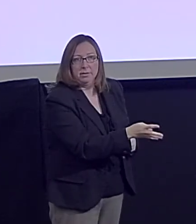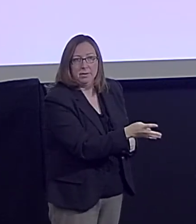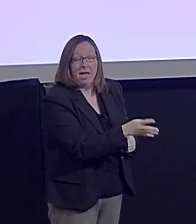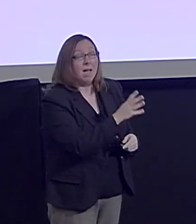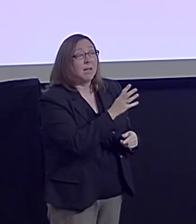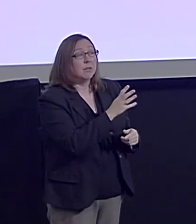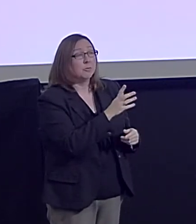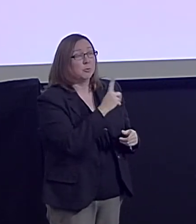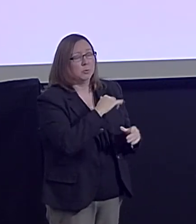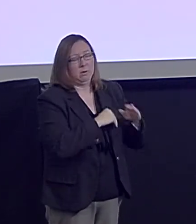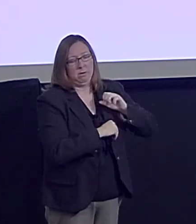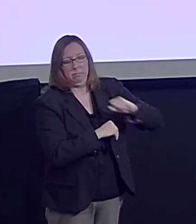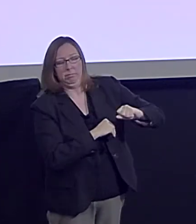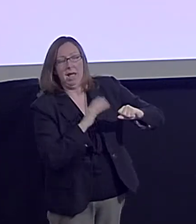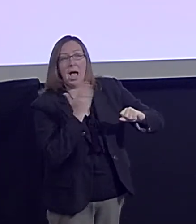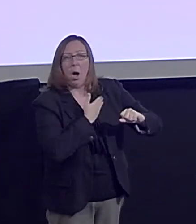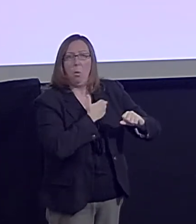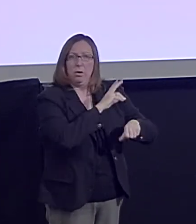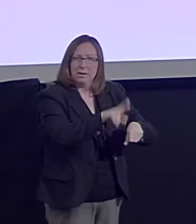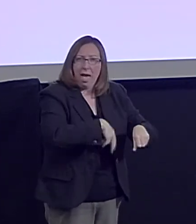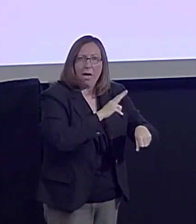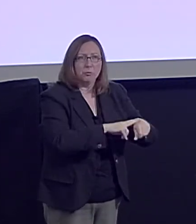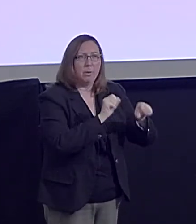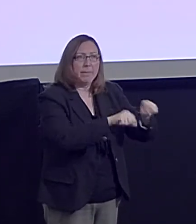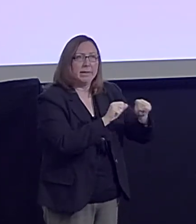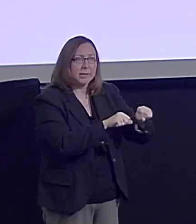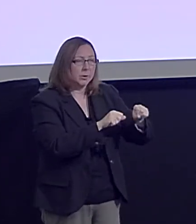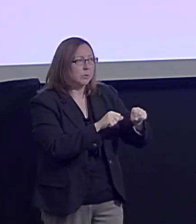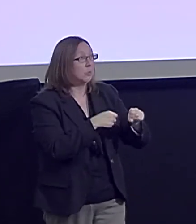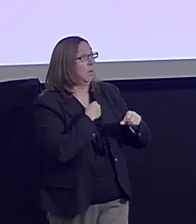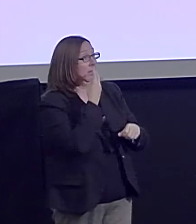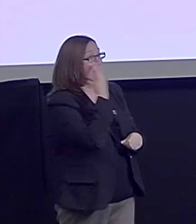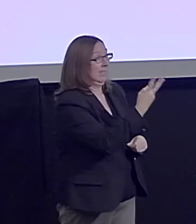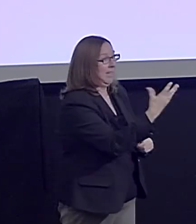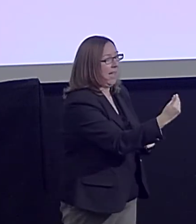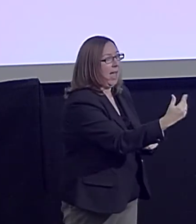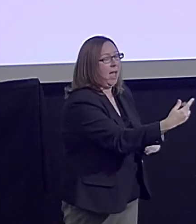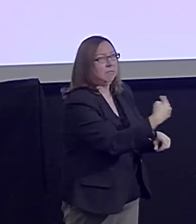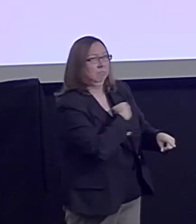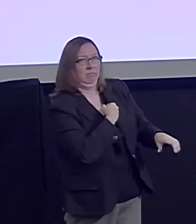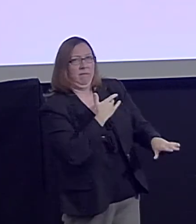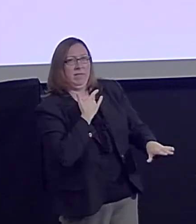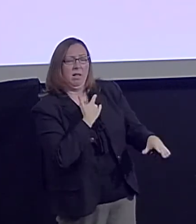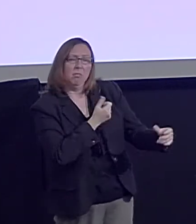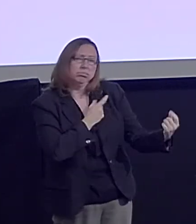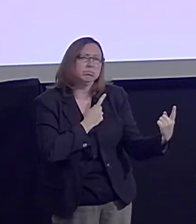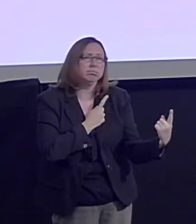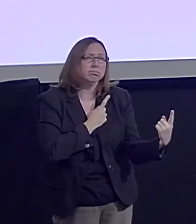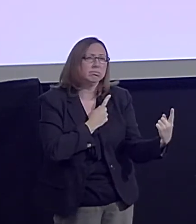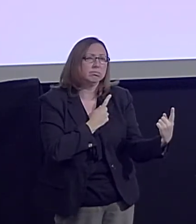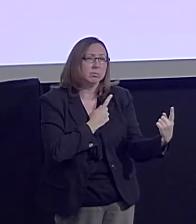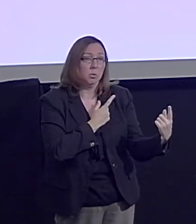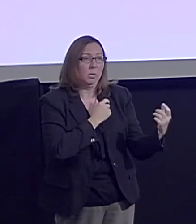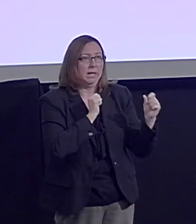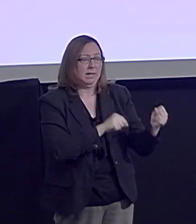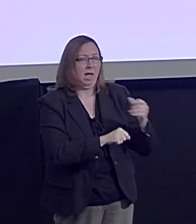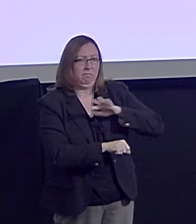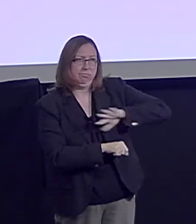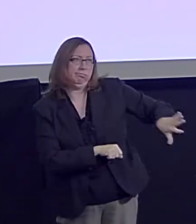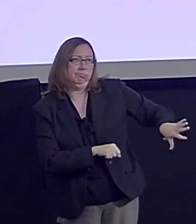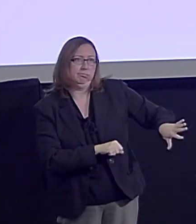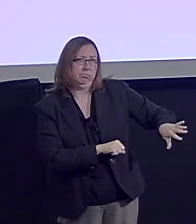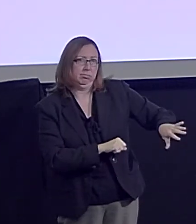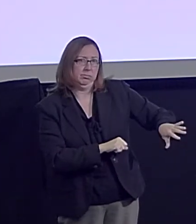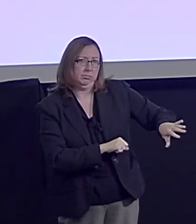natural capacity to feel like the other, empathic with the other people. But now, imagine